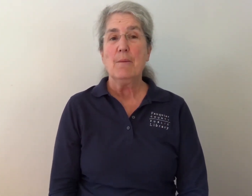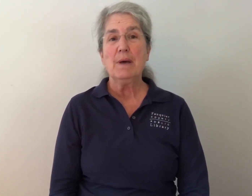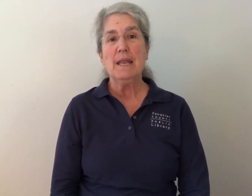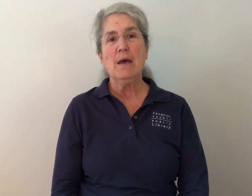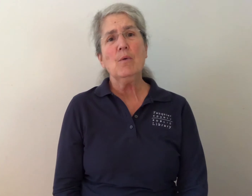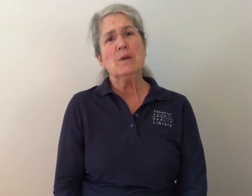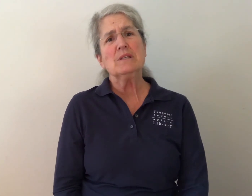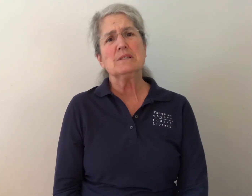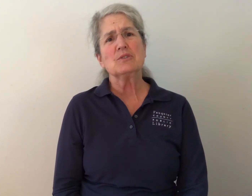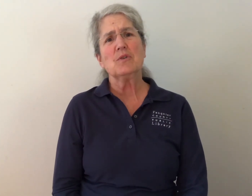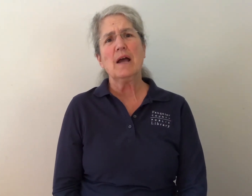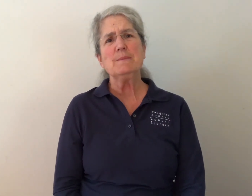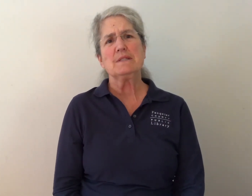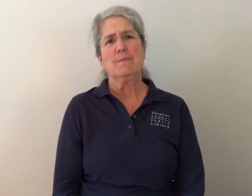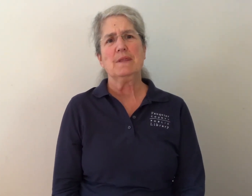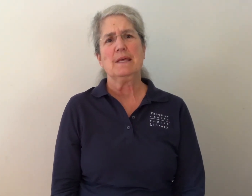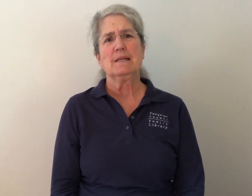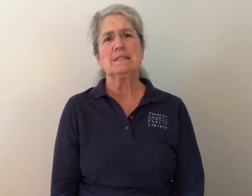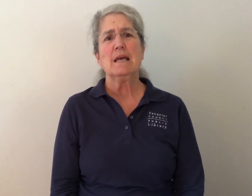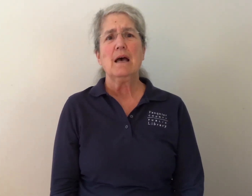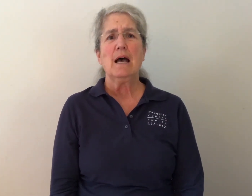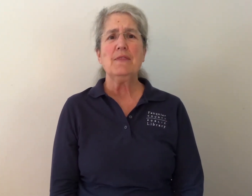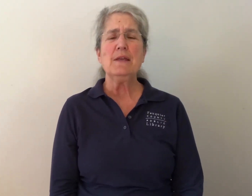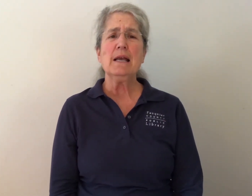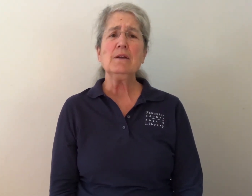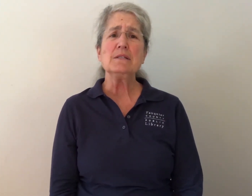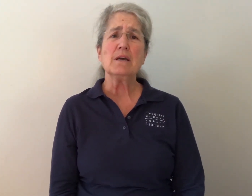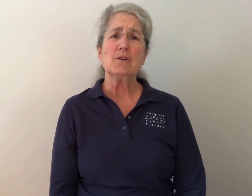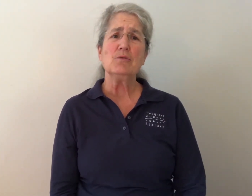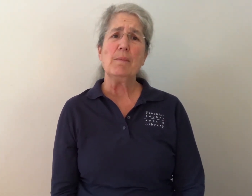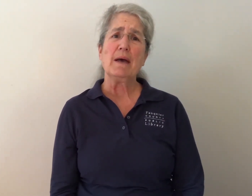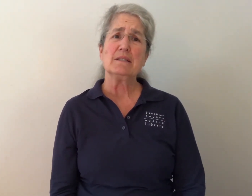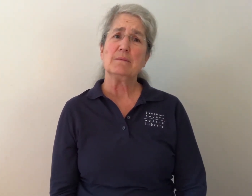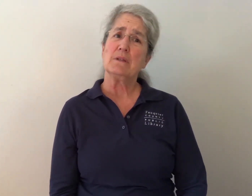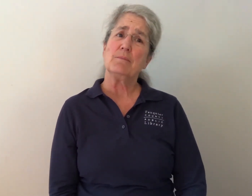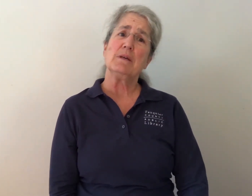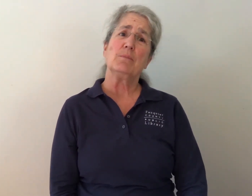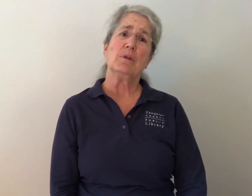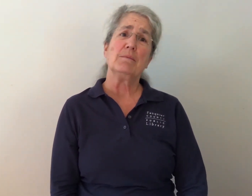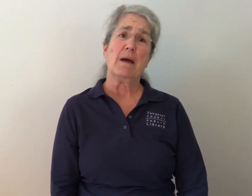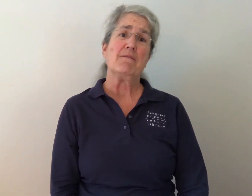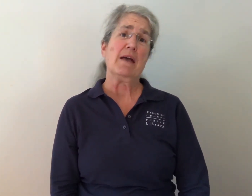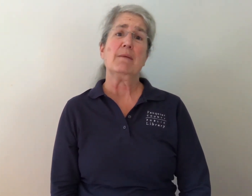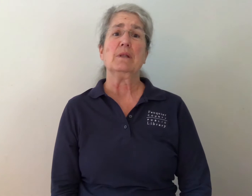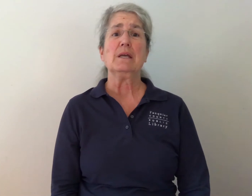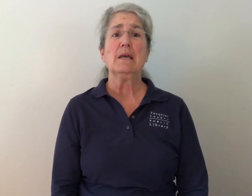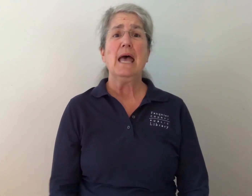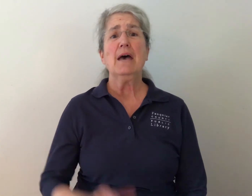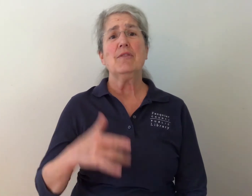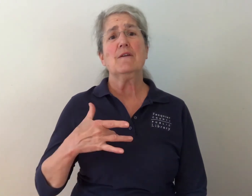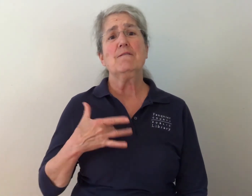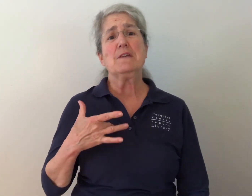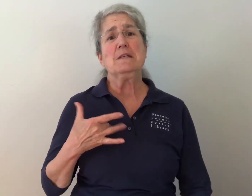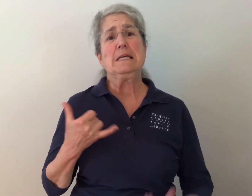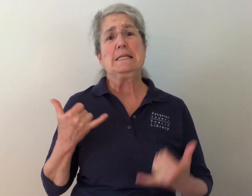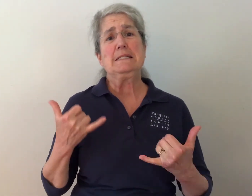But now we could describe some things. I think I could tell you about some of the people in my family, how they're feeling